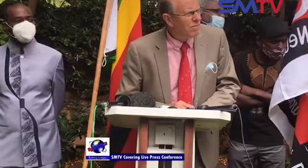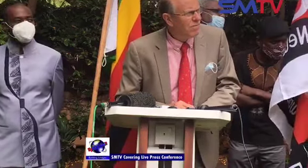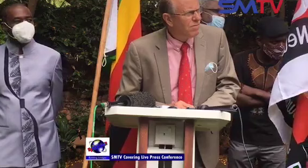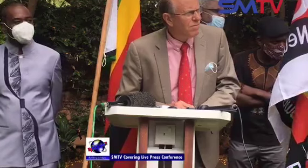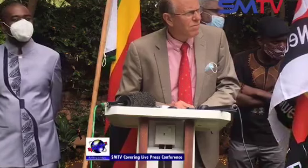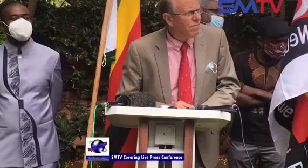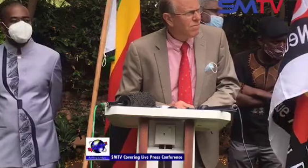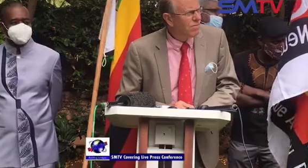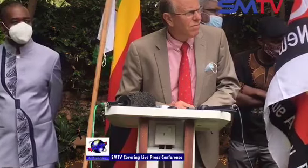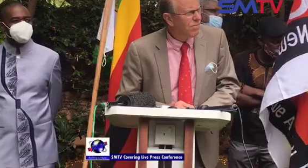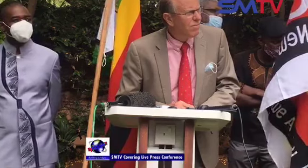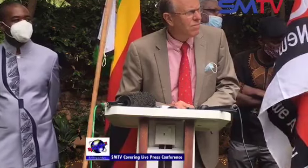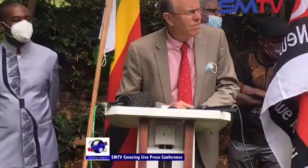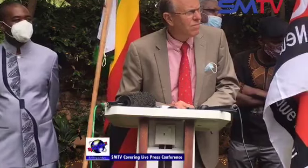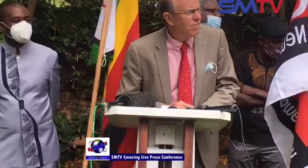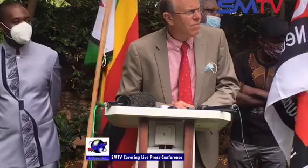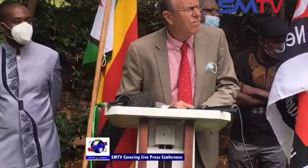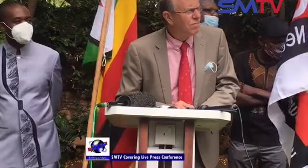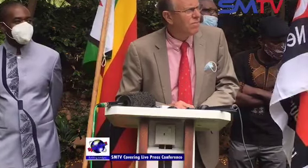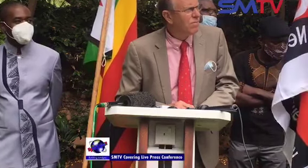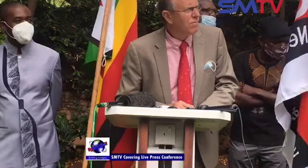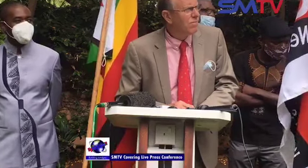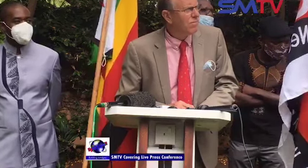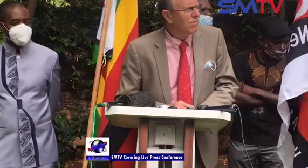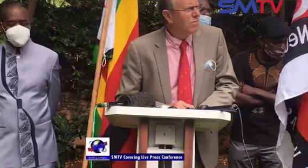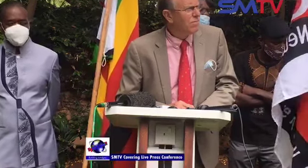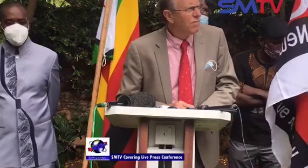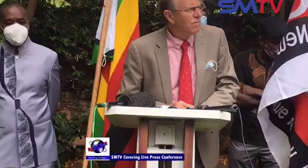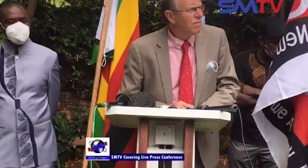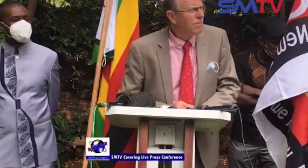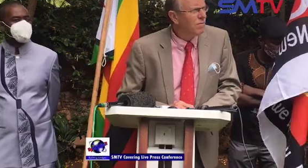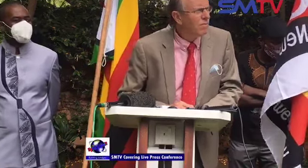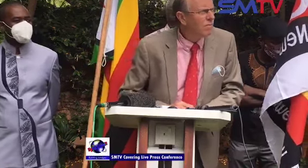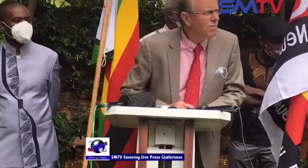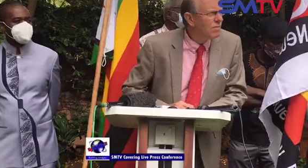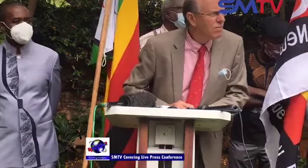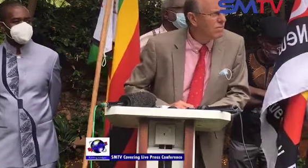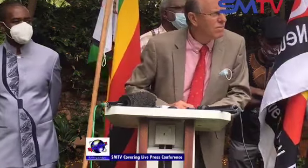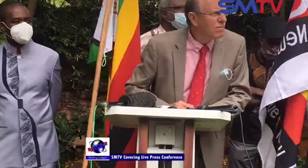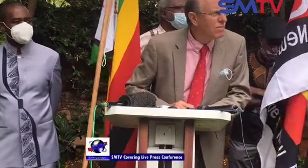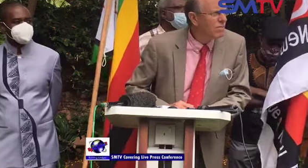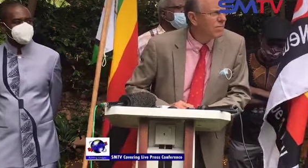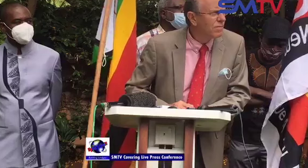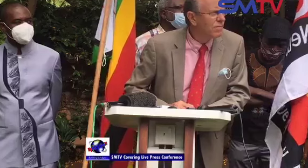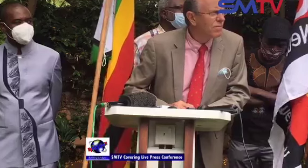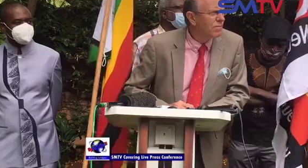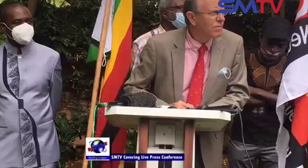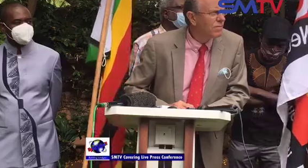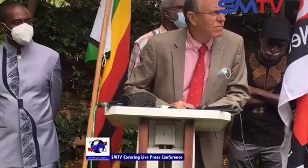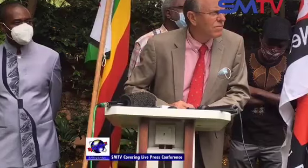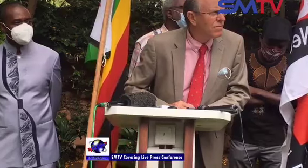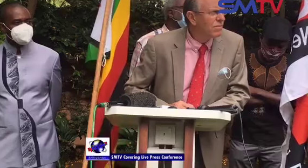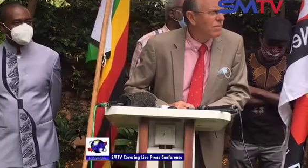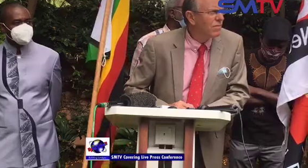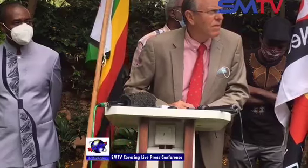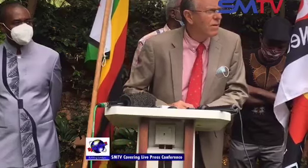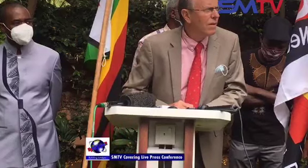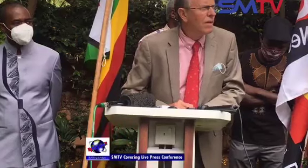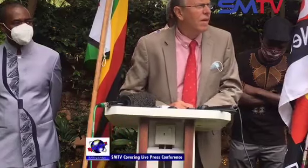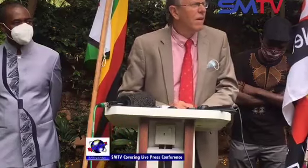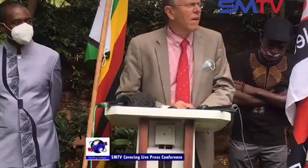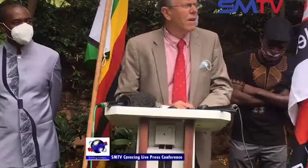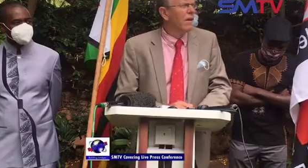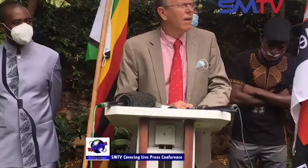you received close to 7 million, but you spoke of 6 million in your presentation. You spoke of 6 million